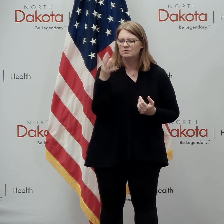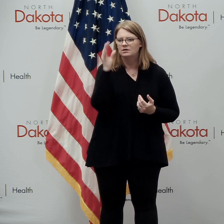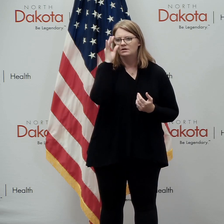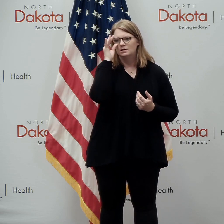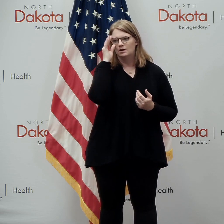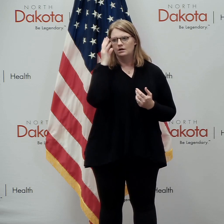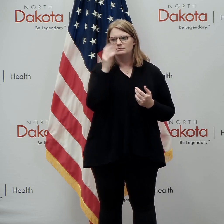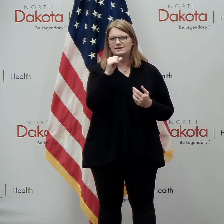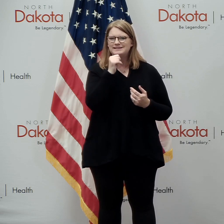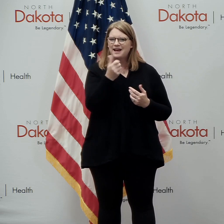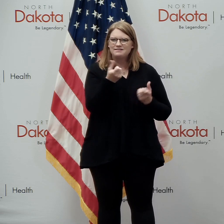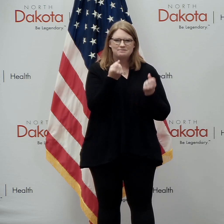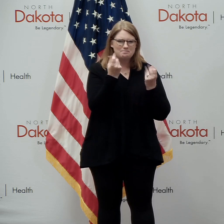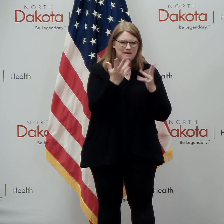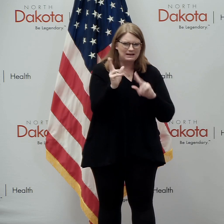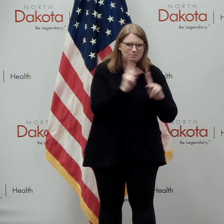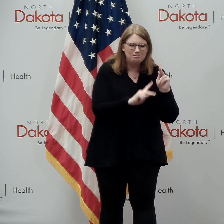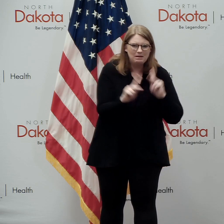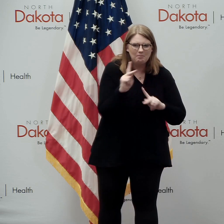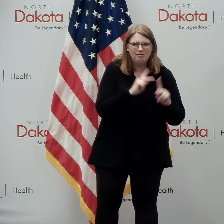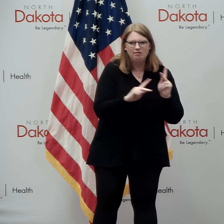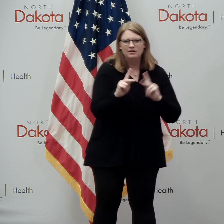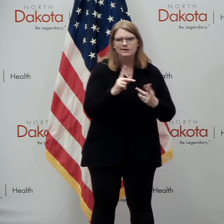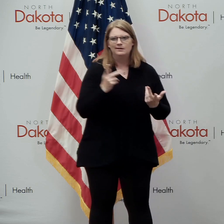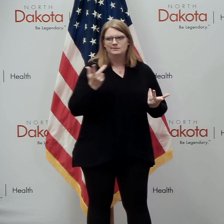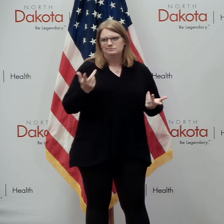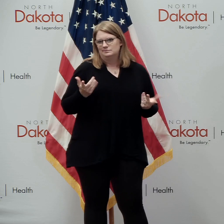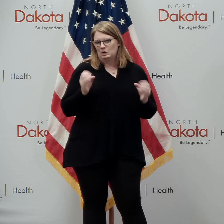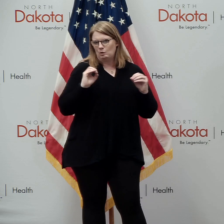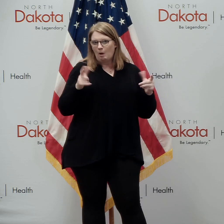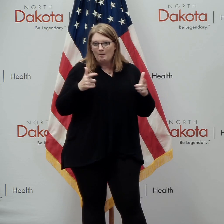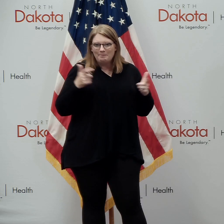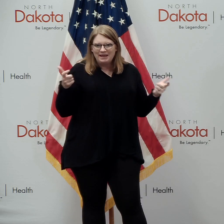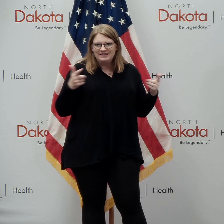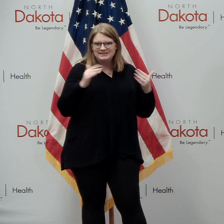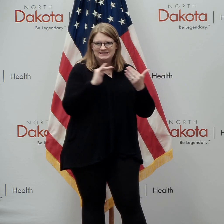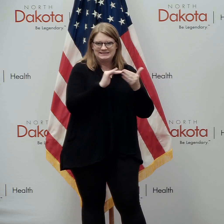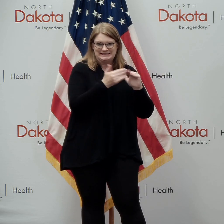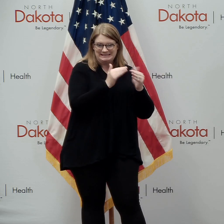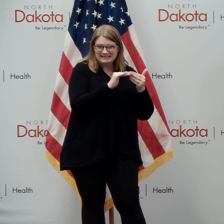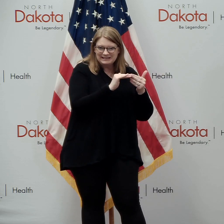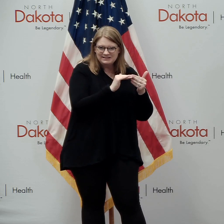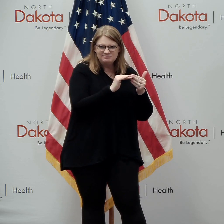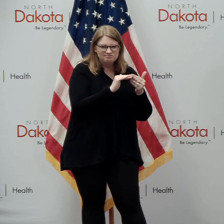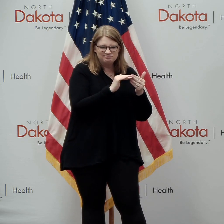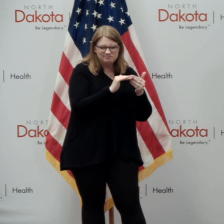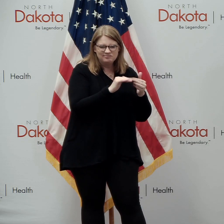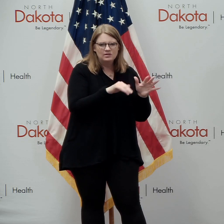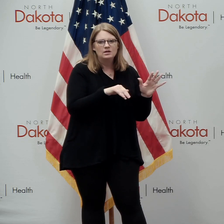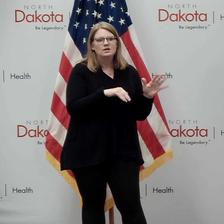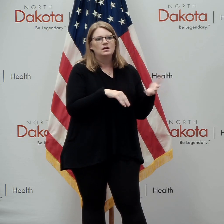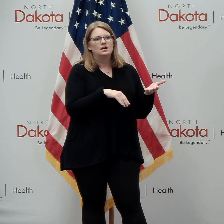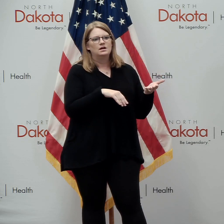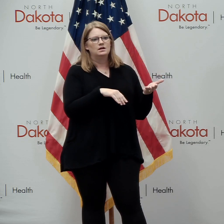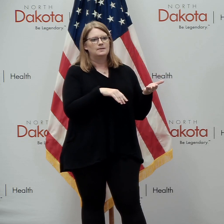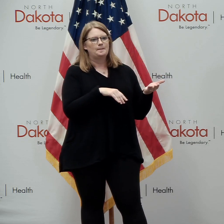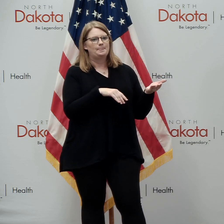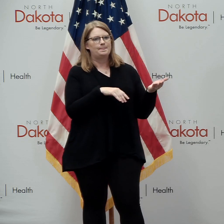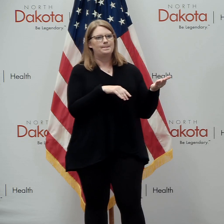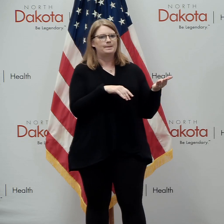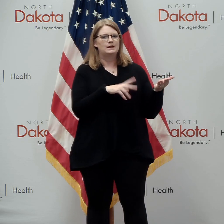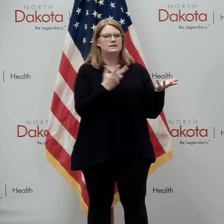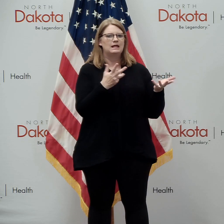low population density. They likely maybe have no large metro area, which then would become like